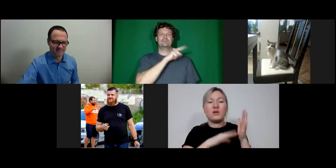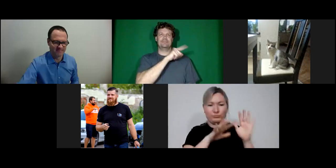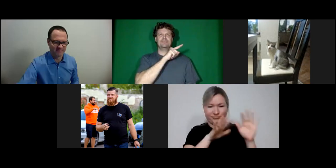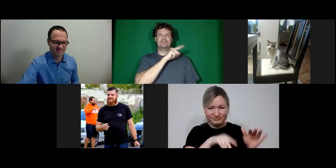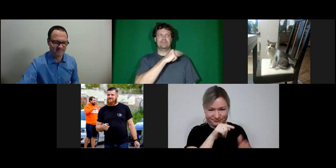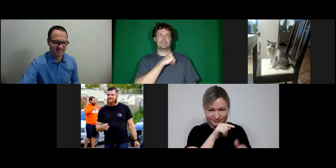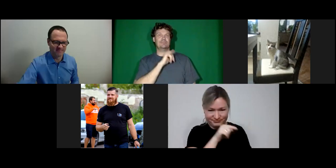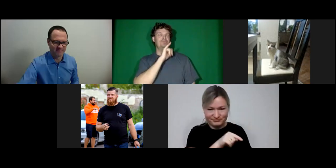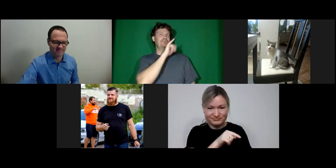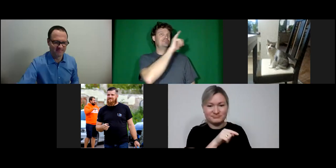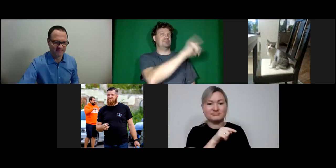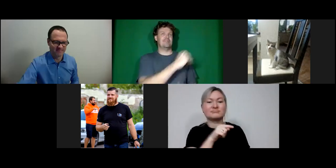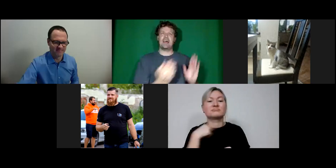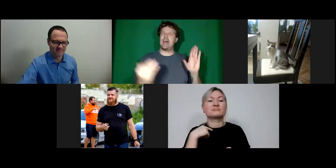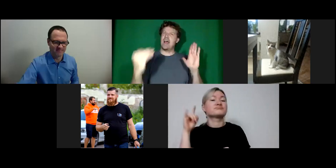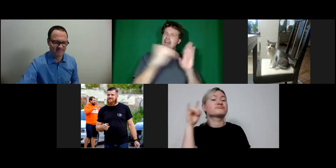in Barcelona.